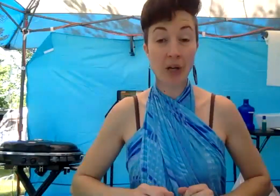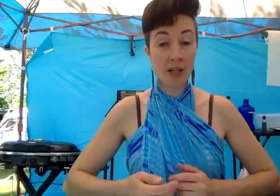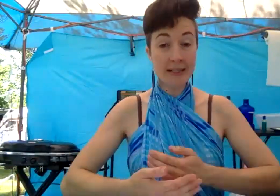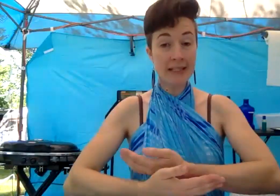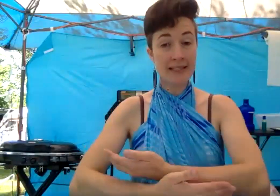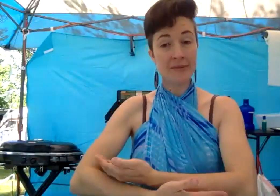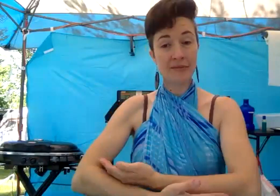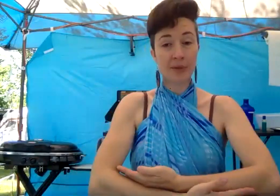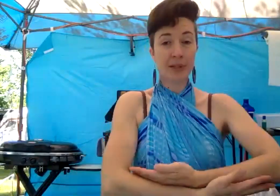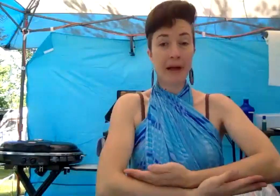all seen the sign for